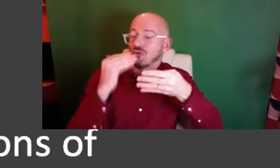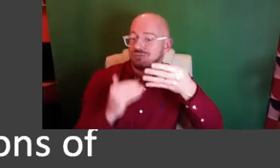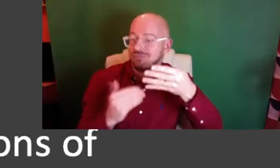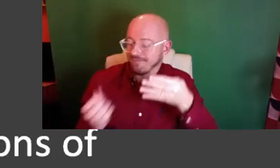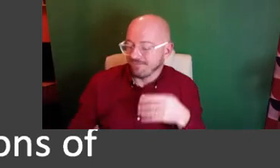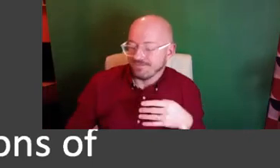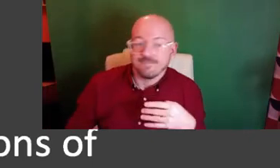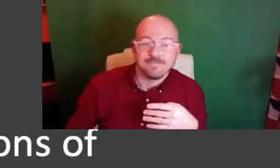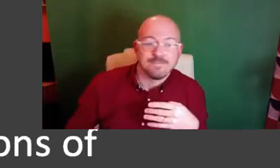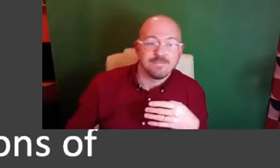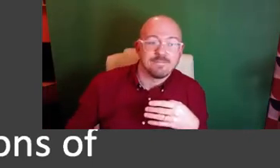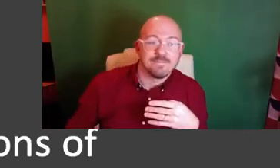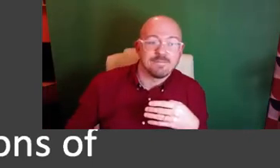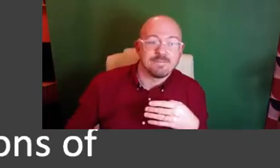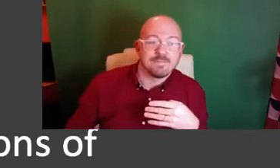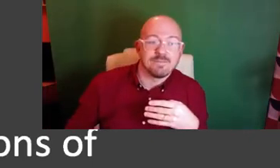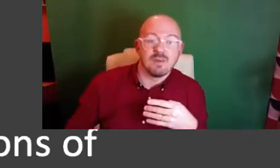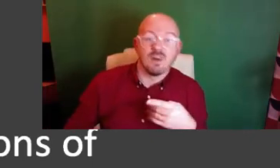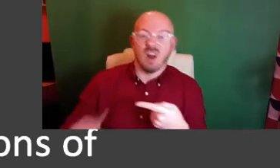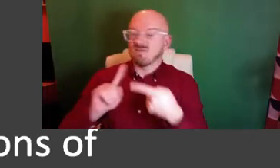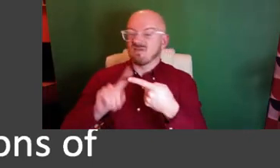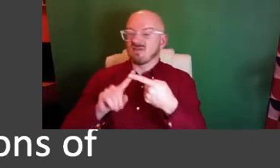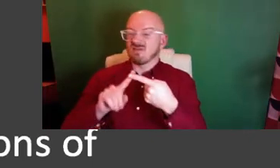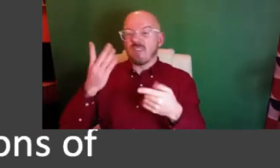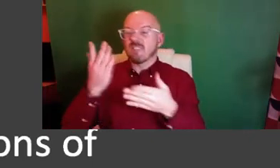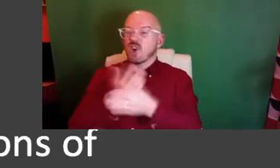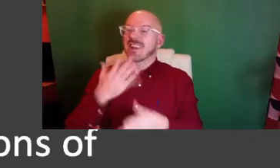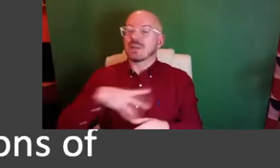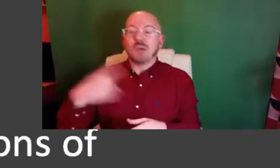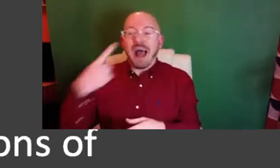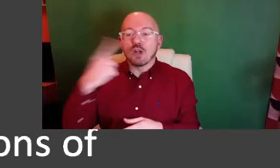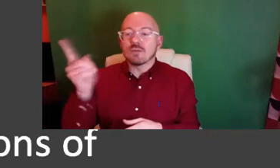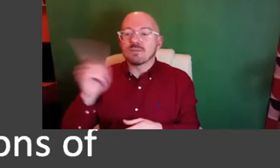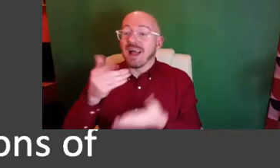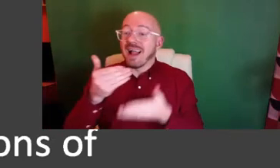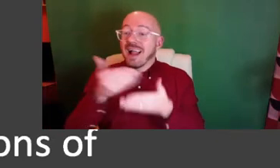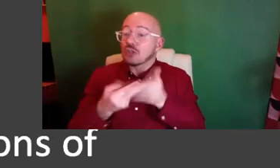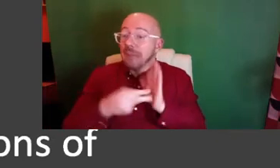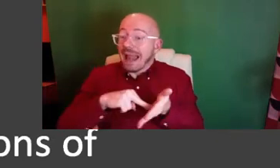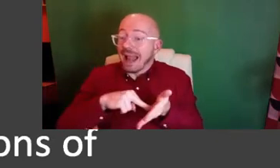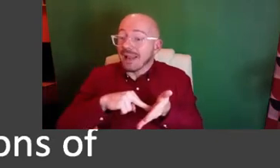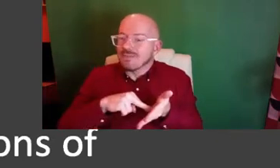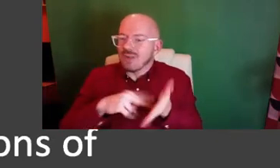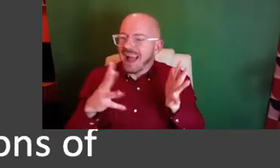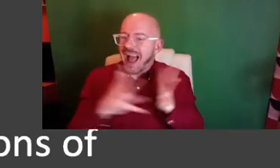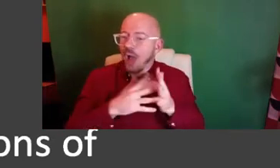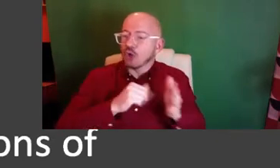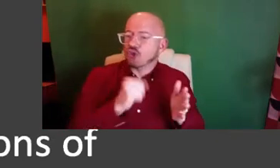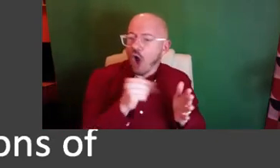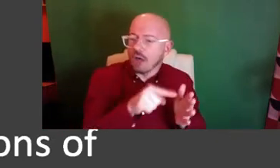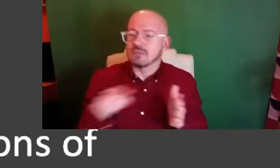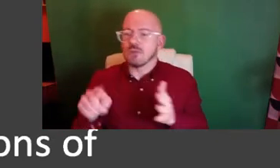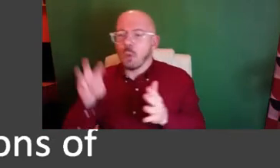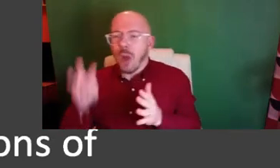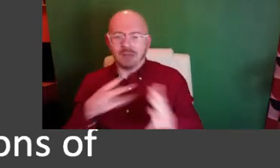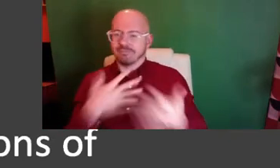few sub-questions. And these sub-questions are as follows. What approaches do